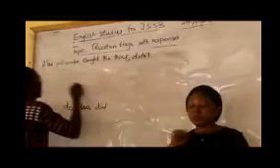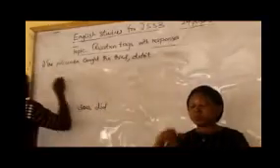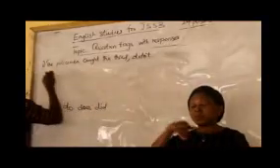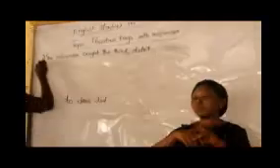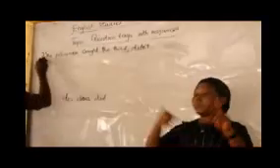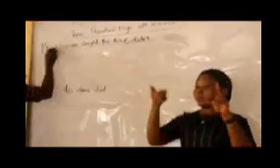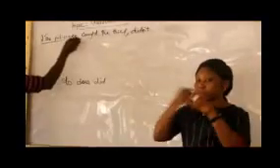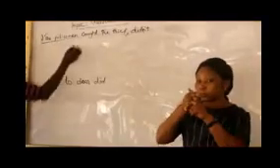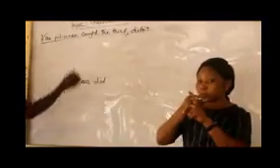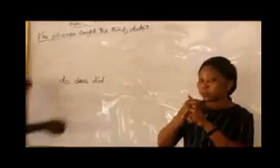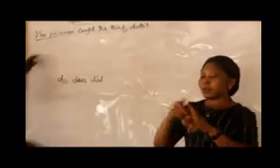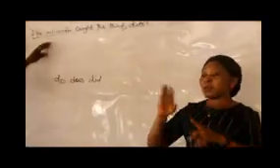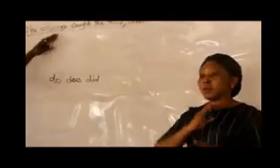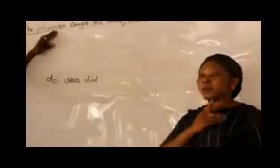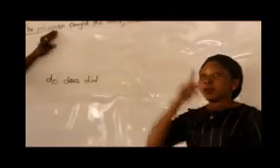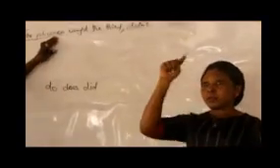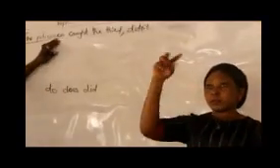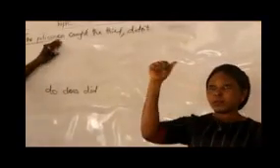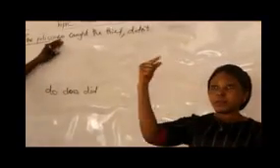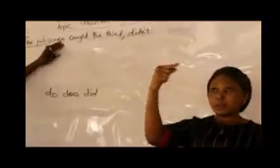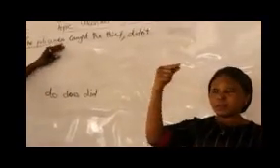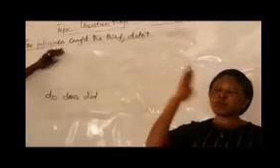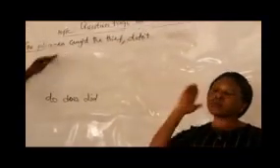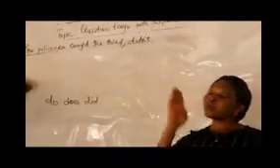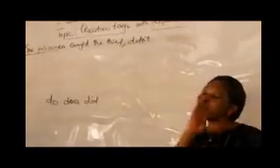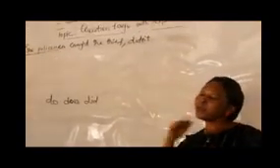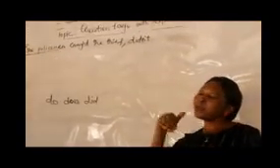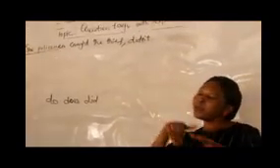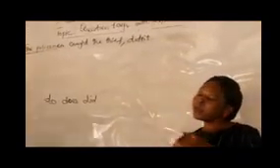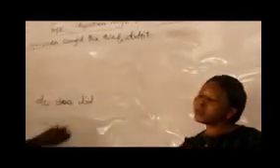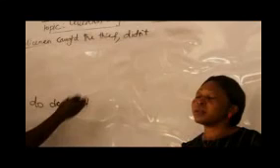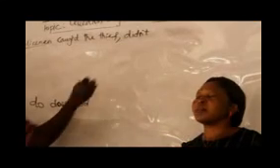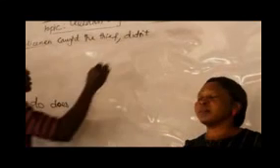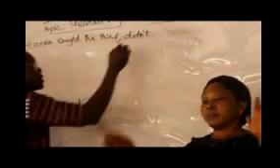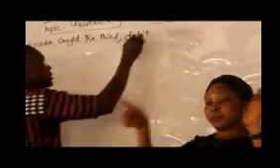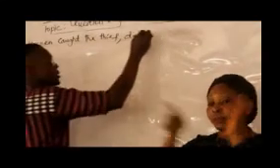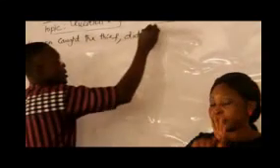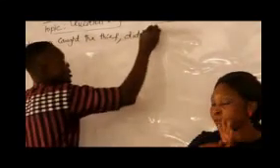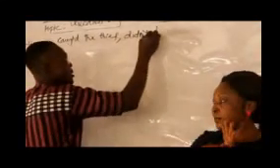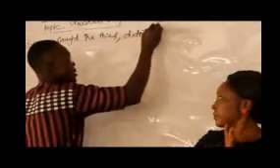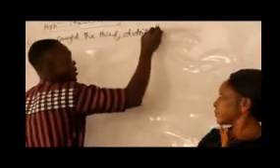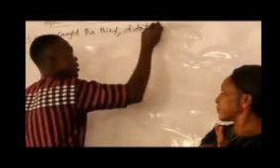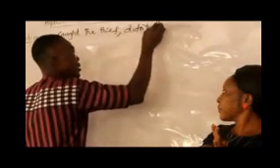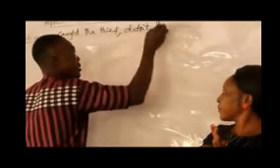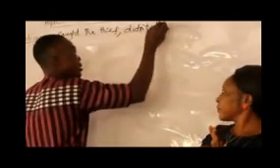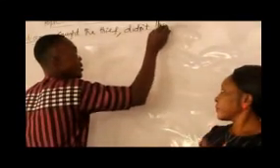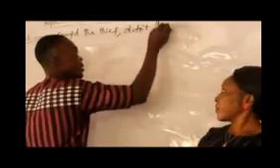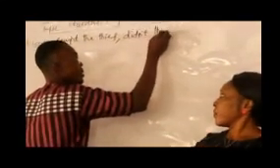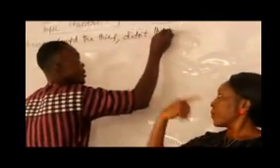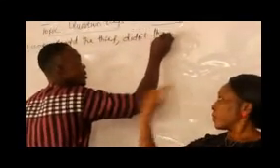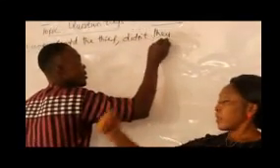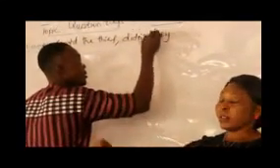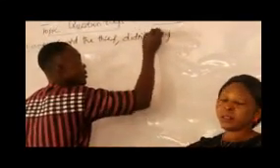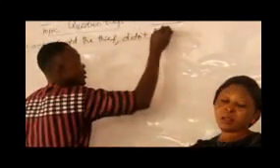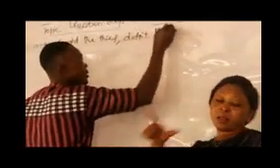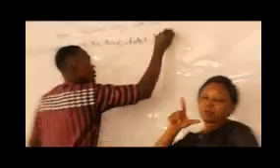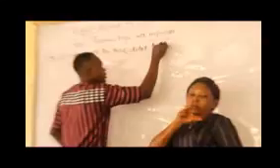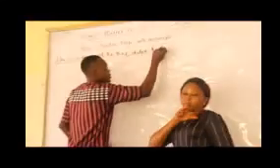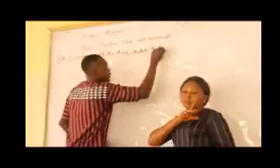and this is in the plural because these are policemen, and we say didn't is there.